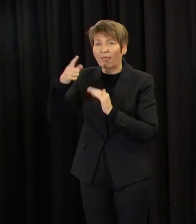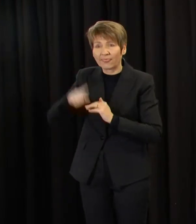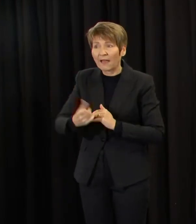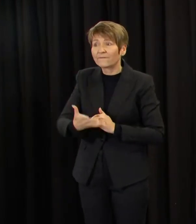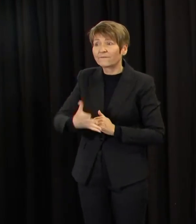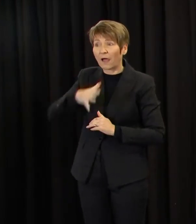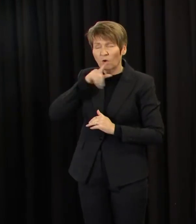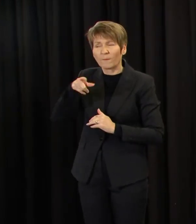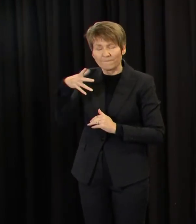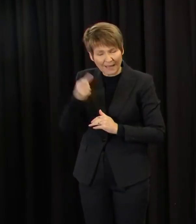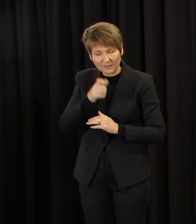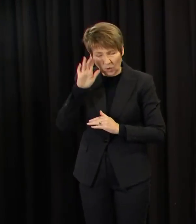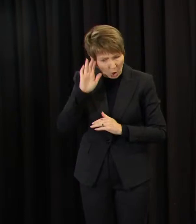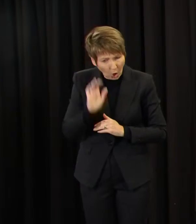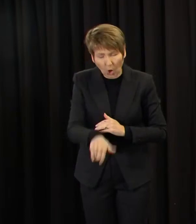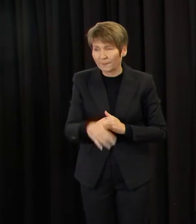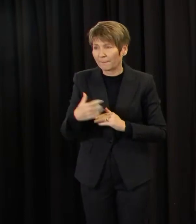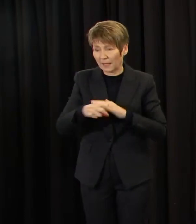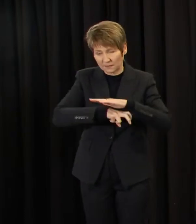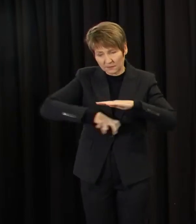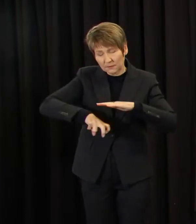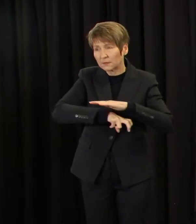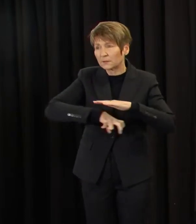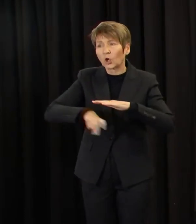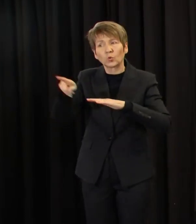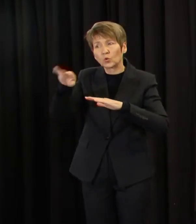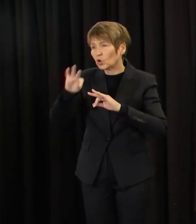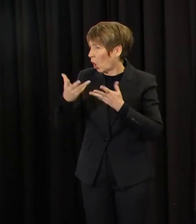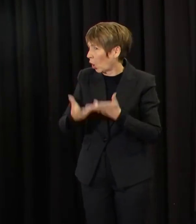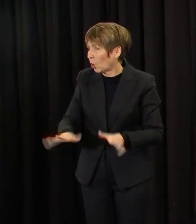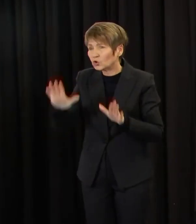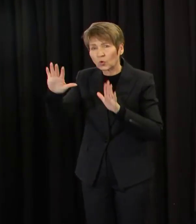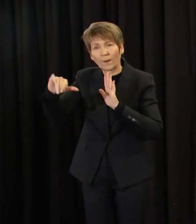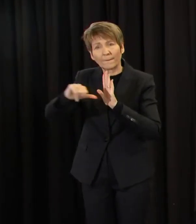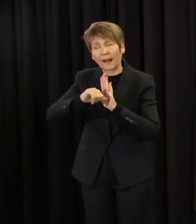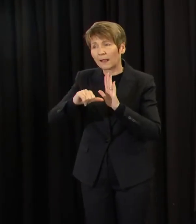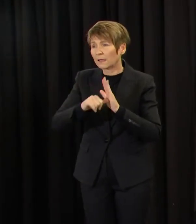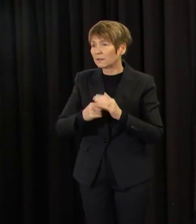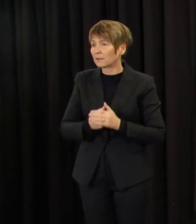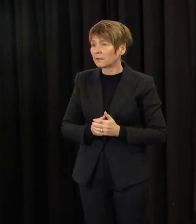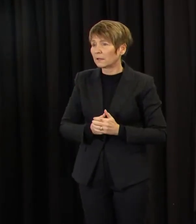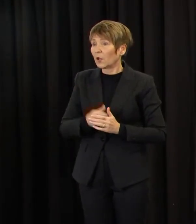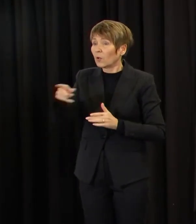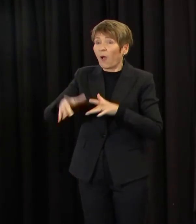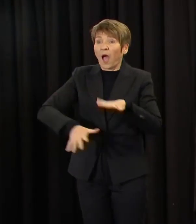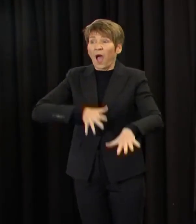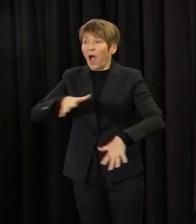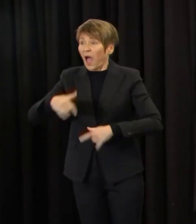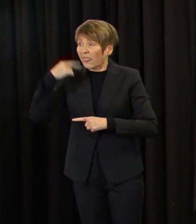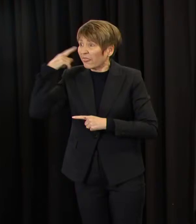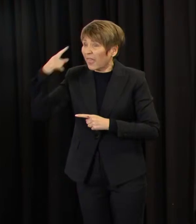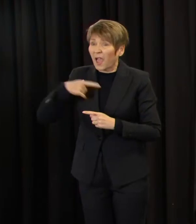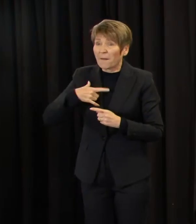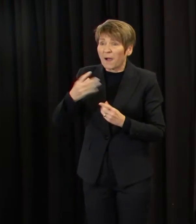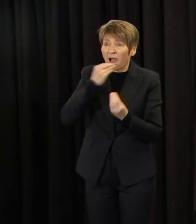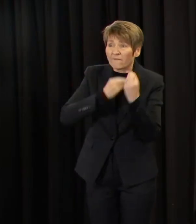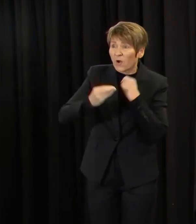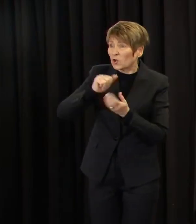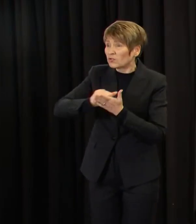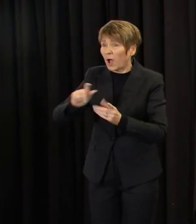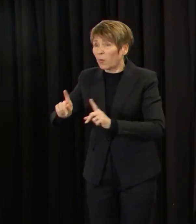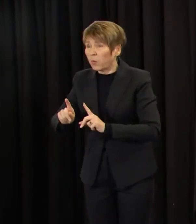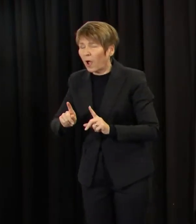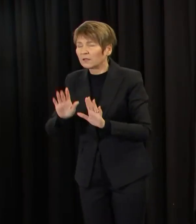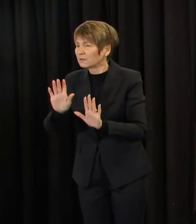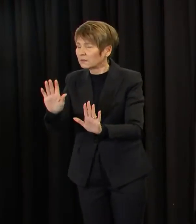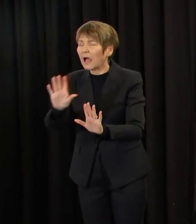support provided by many community groups in terms of supporting people to isolate, food and welfare support, and any other support that people need. Please, if